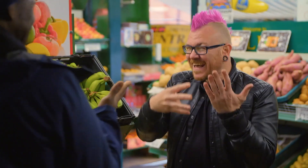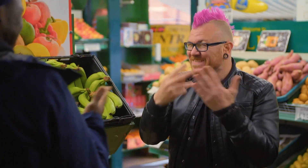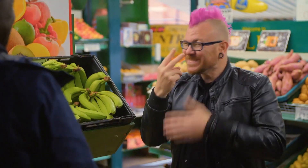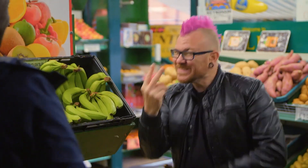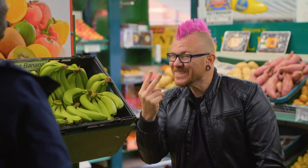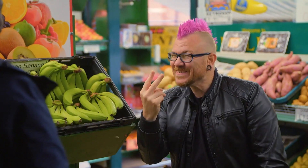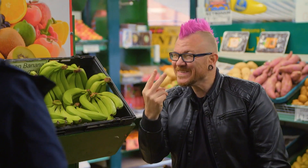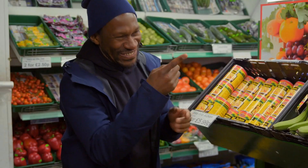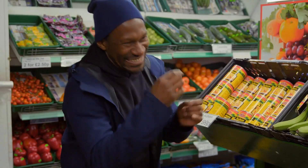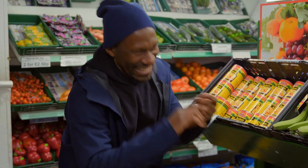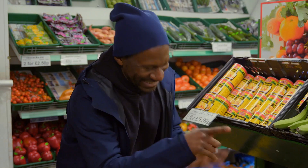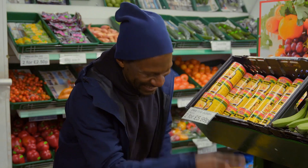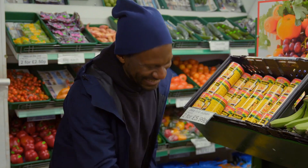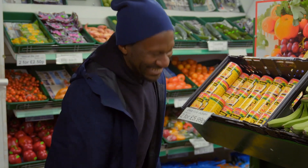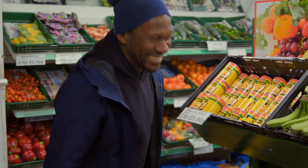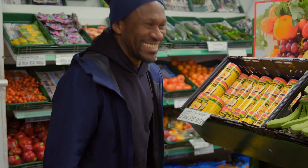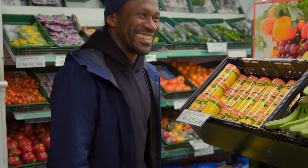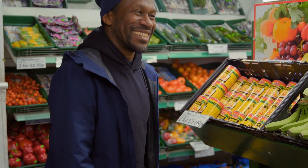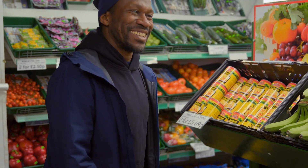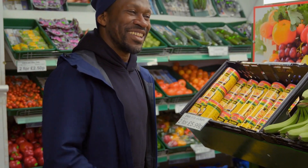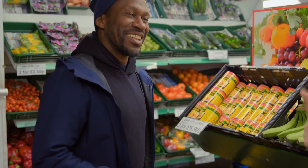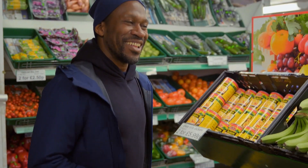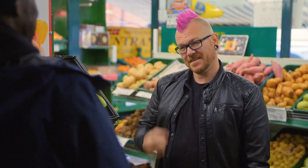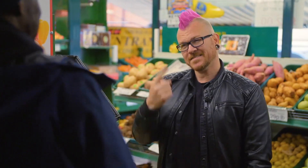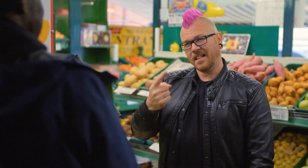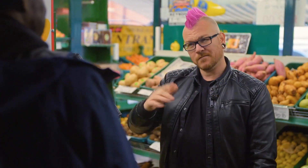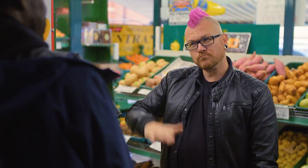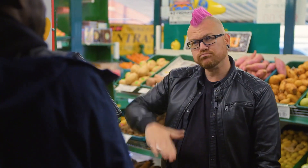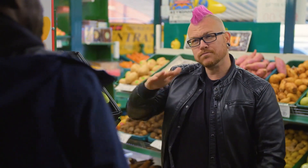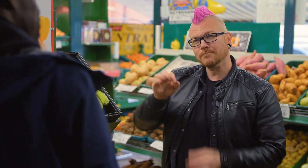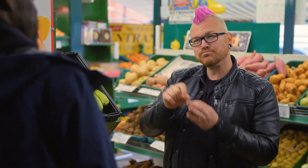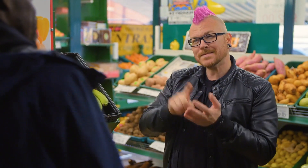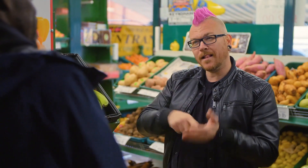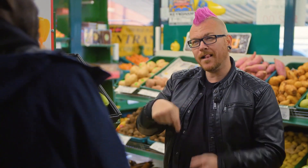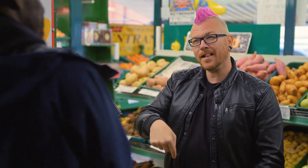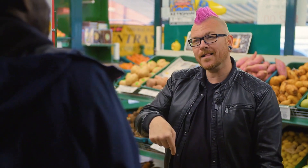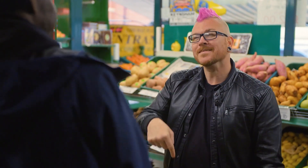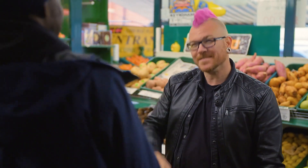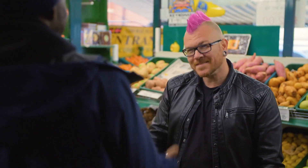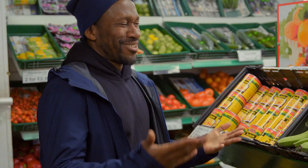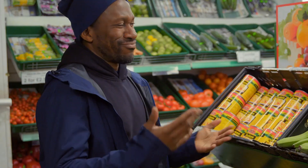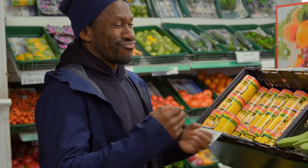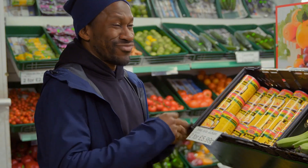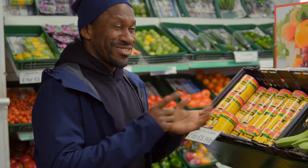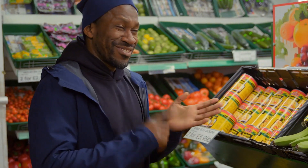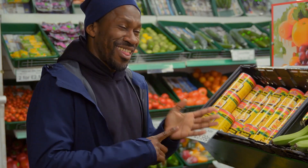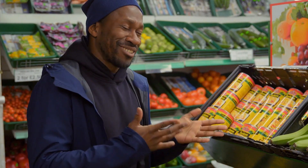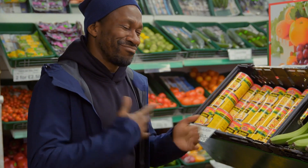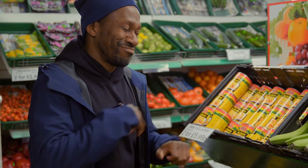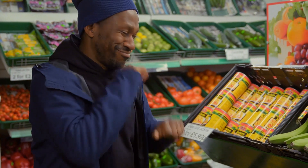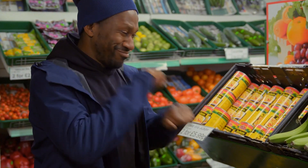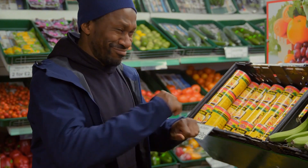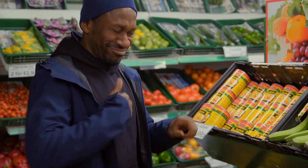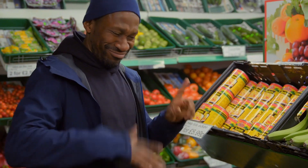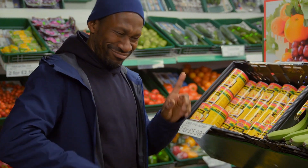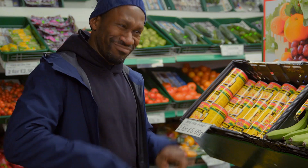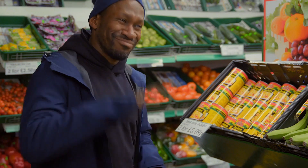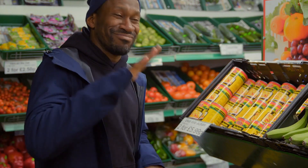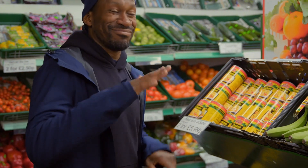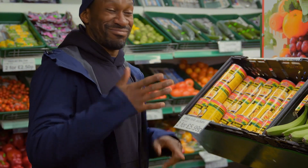mean 92 then? I guess you're right. So you grew up in Bristol? Yep, I'm Bristol through and through. I grew